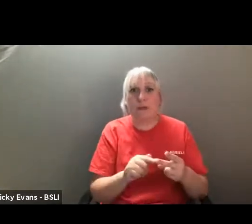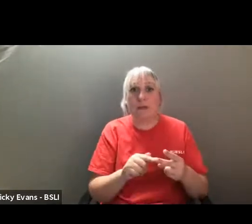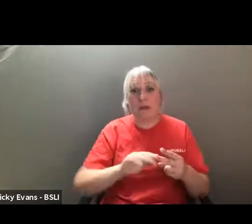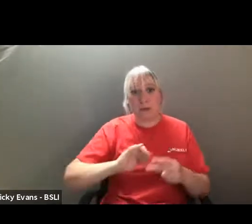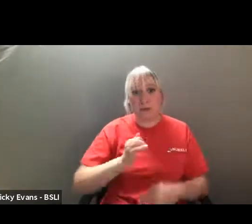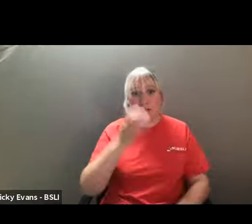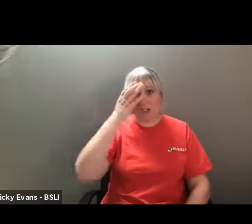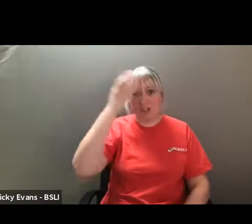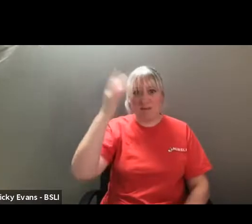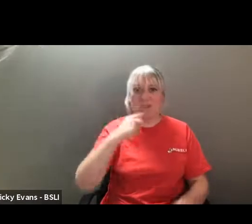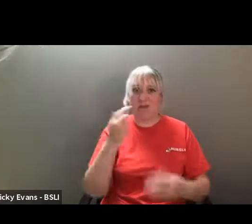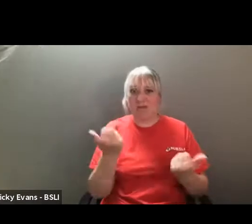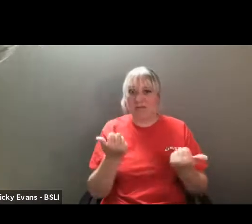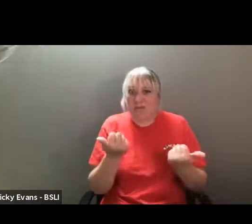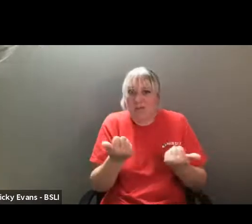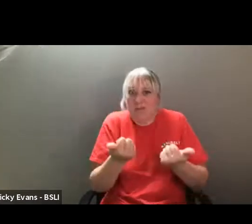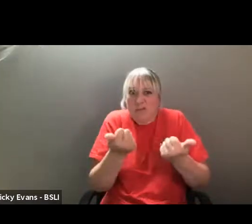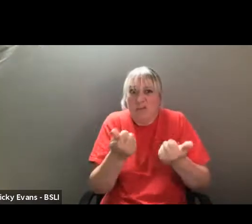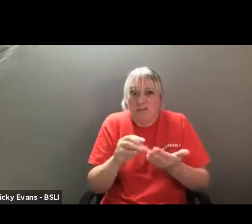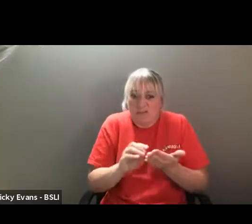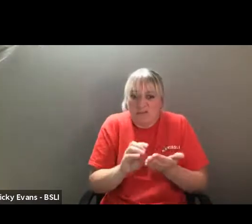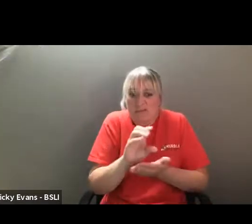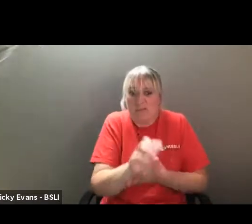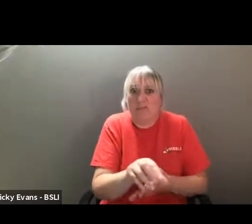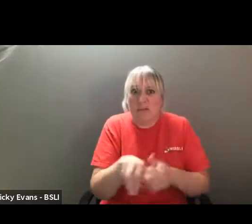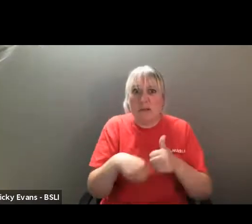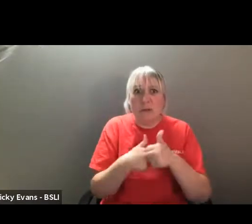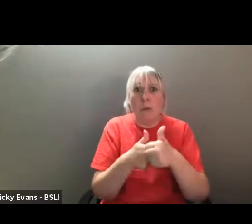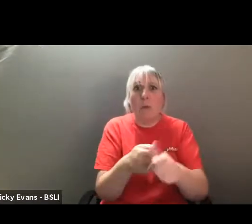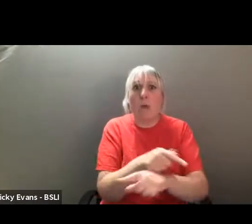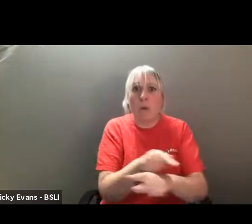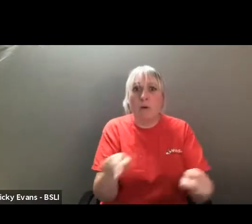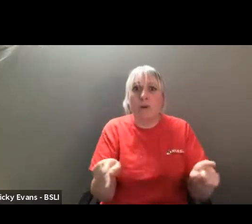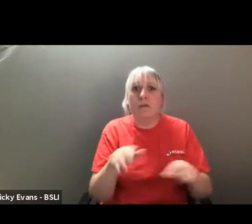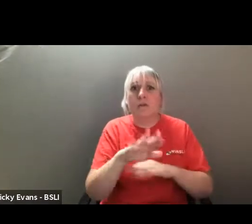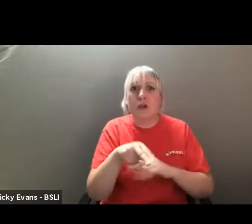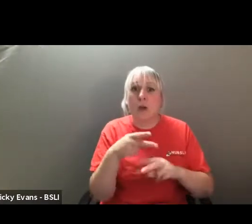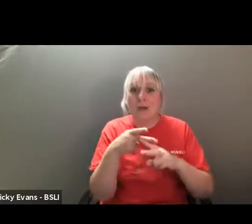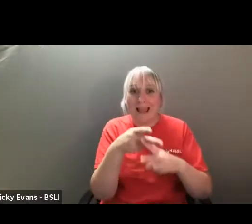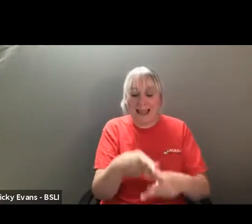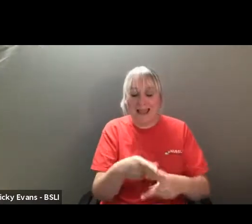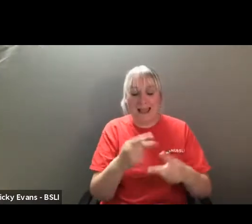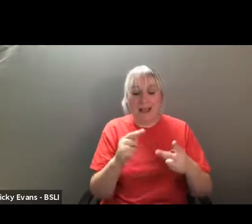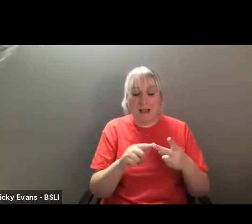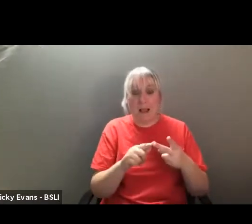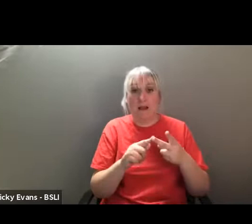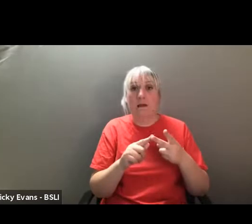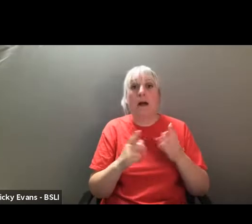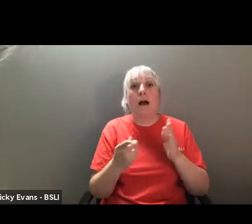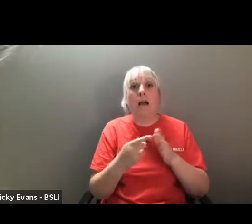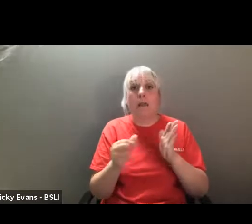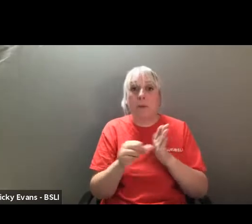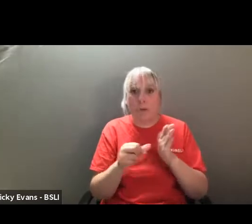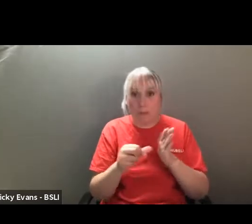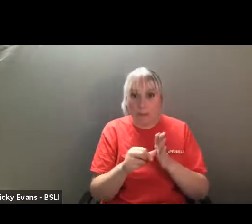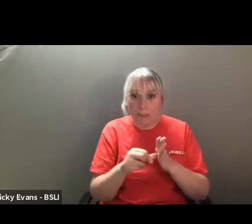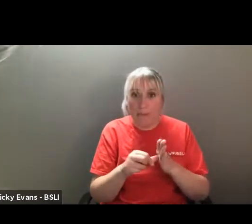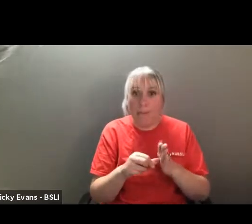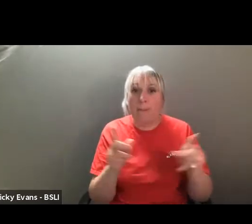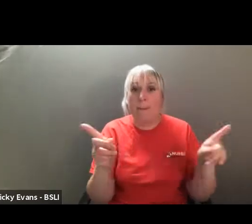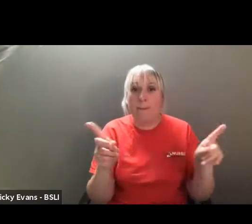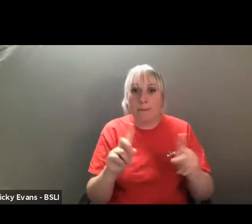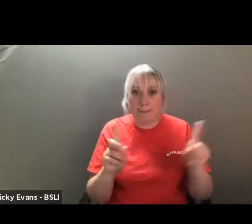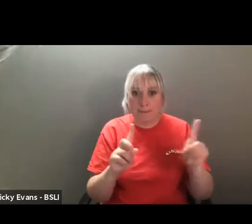in terms of the childcare costs that people can claim. And one of the other problems that's come up with UBI